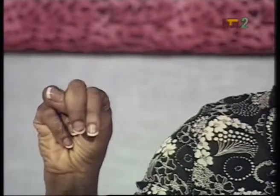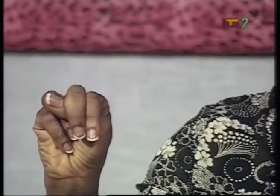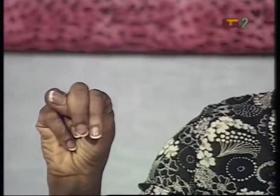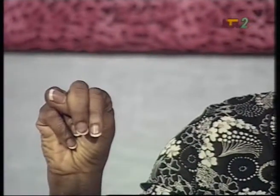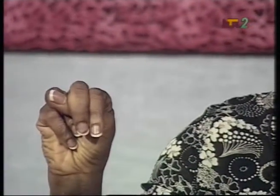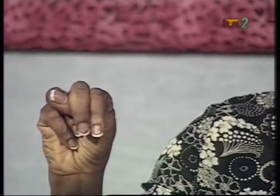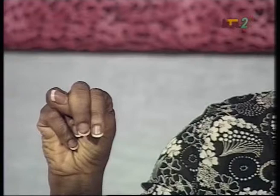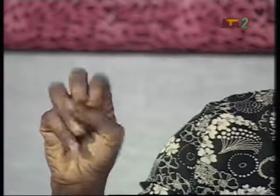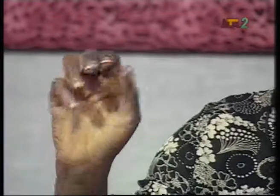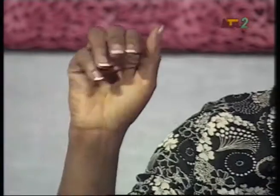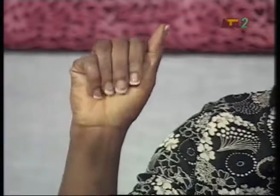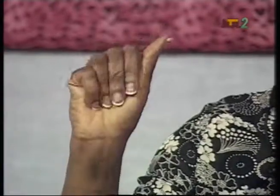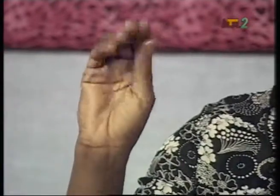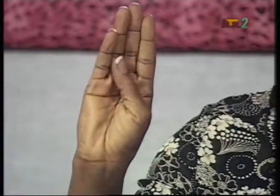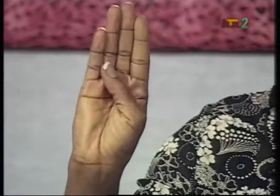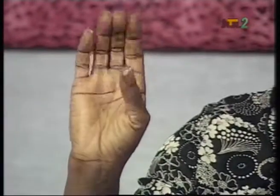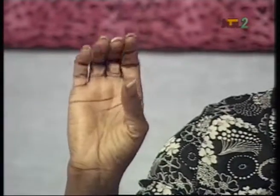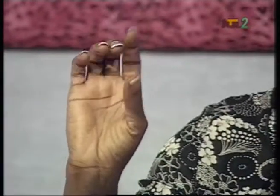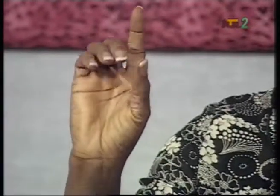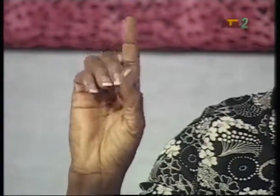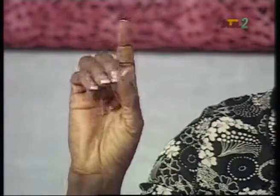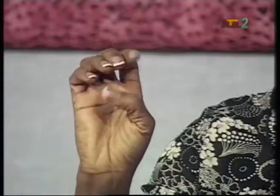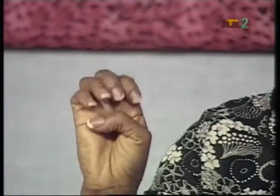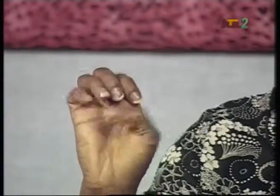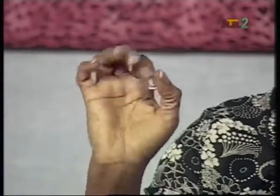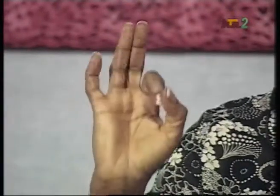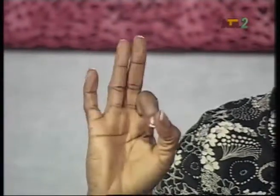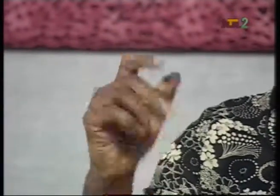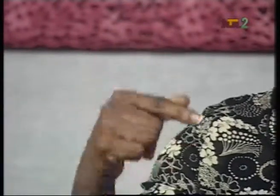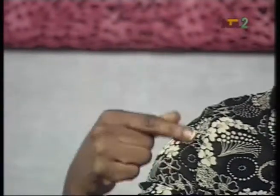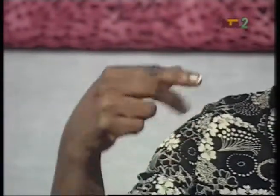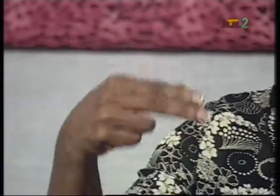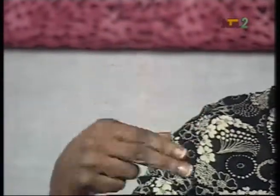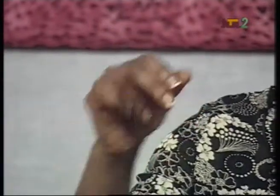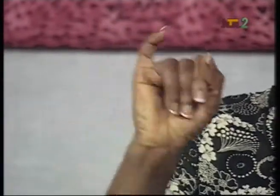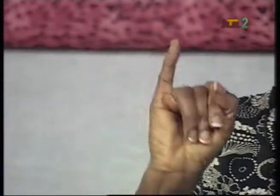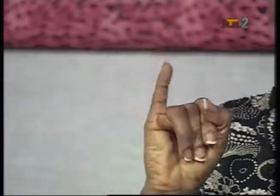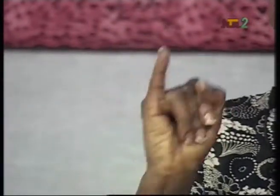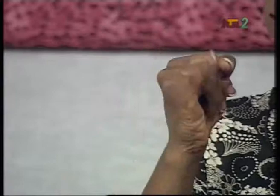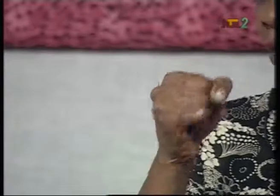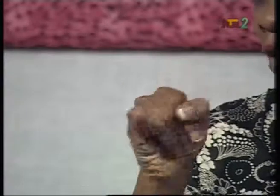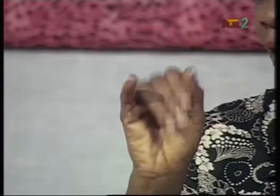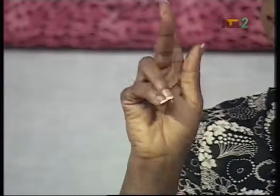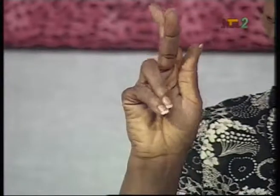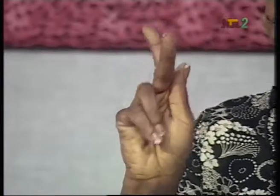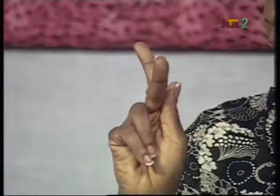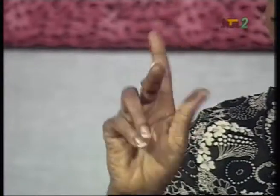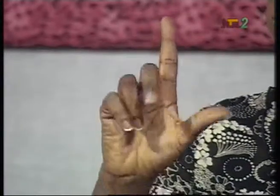N. So we have A, B, C, D, E, F, G, H, I, J, K,